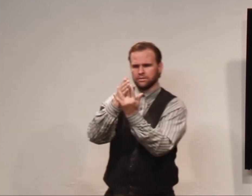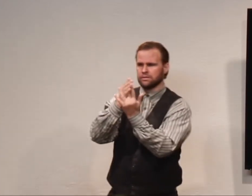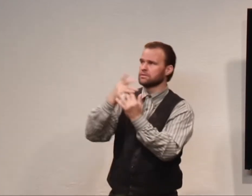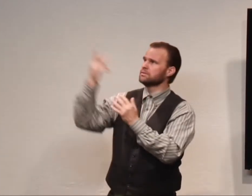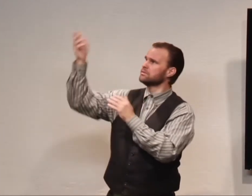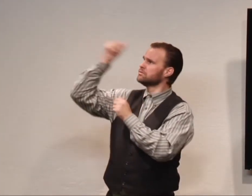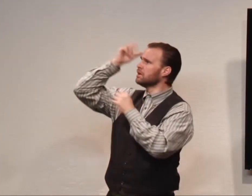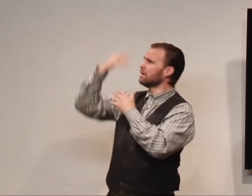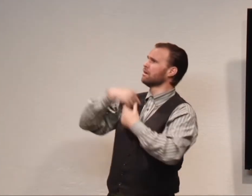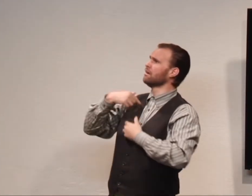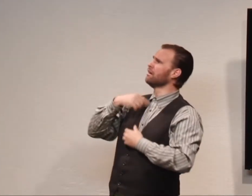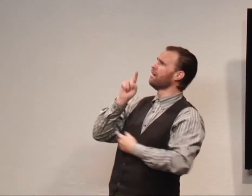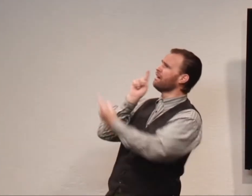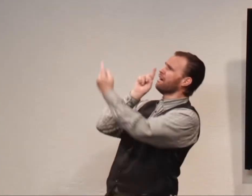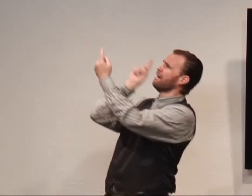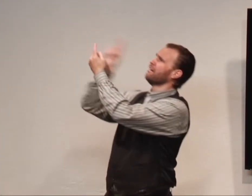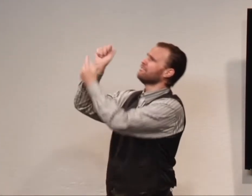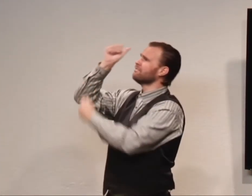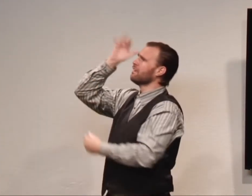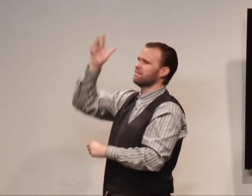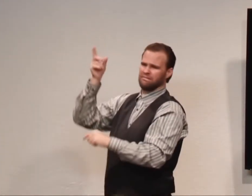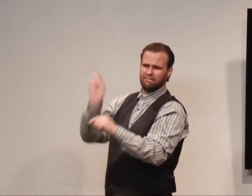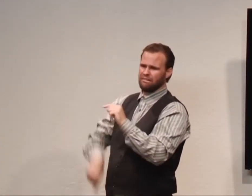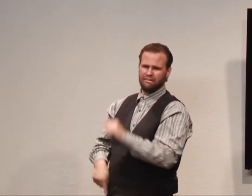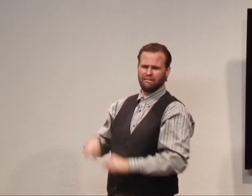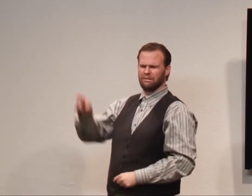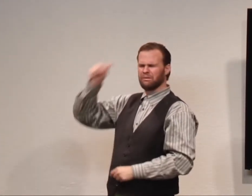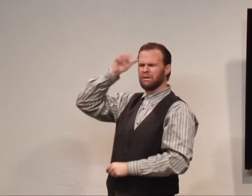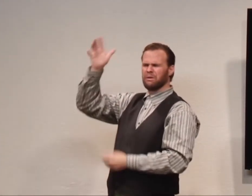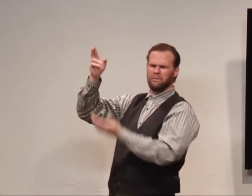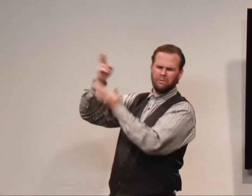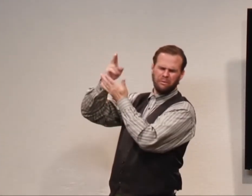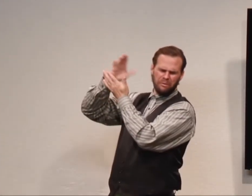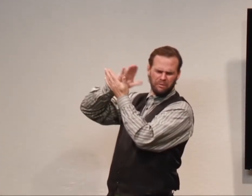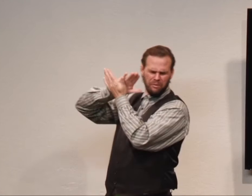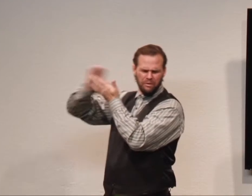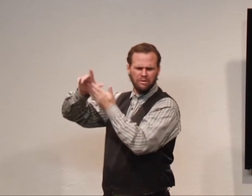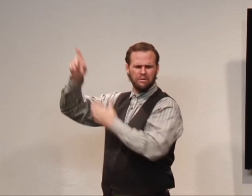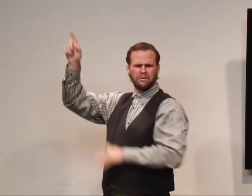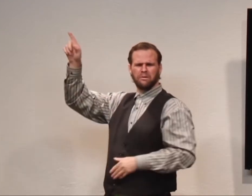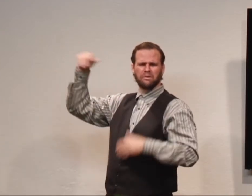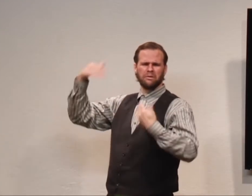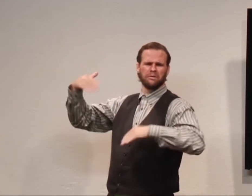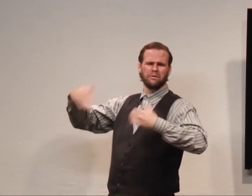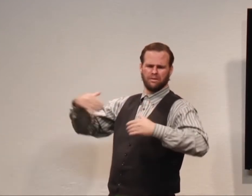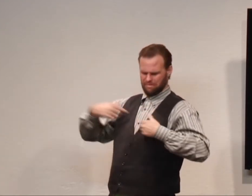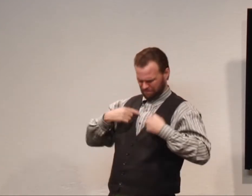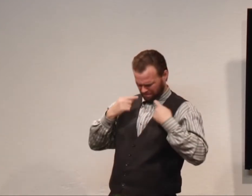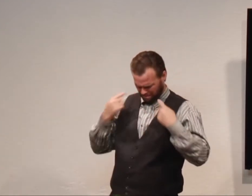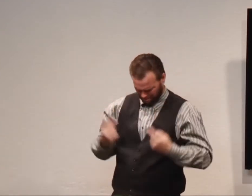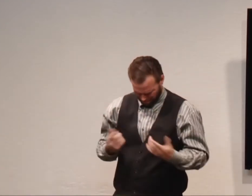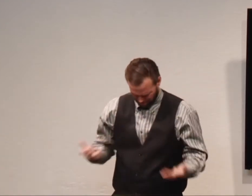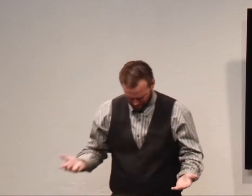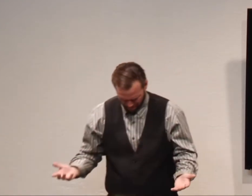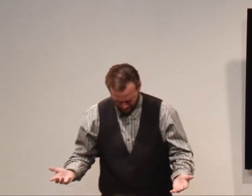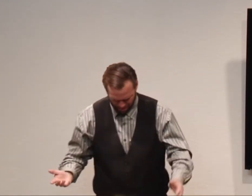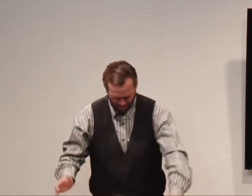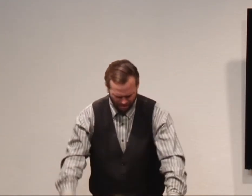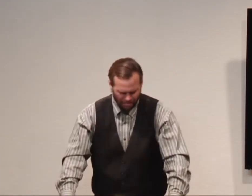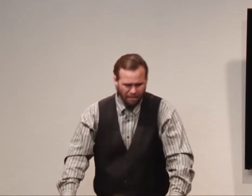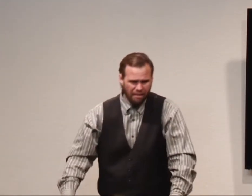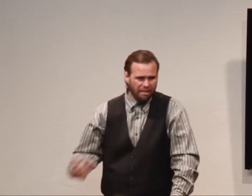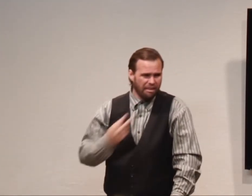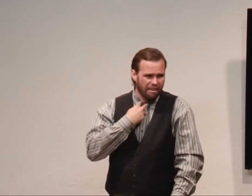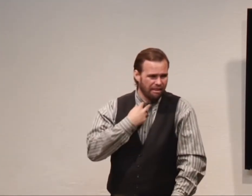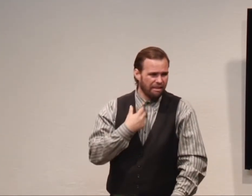who draw near to God through him," Jesus Christ, "since he always lives to make intercession for them." Jesus Christ is our intercessor.